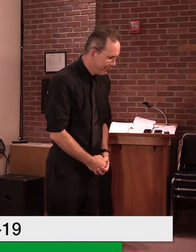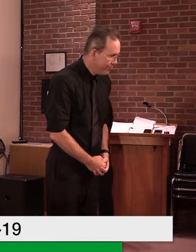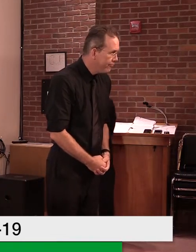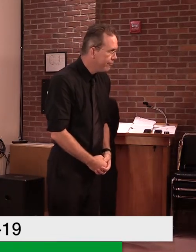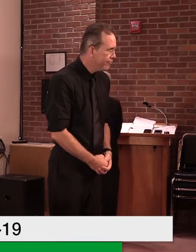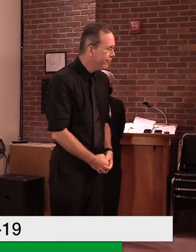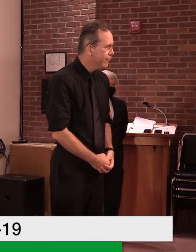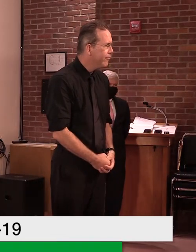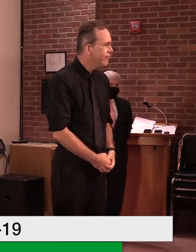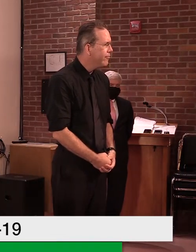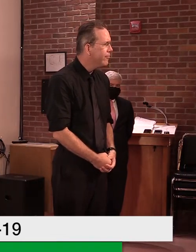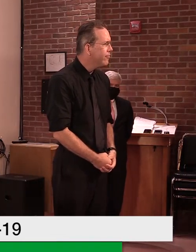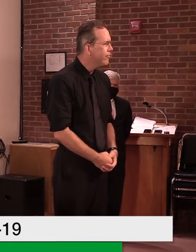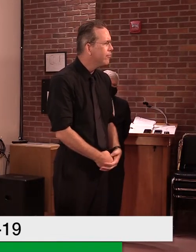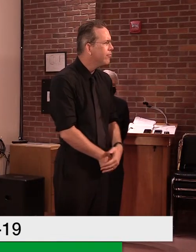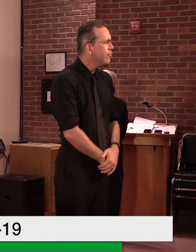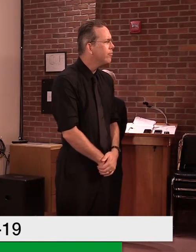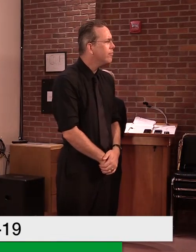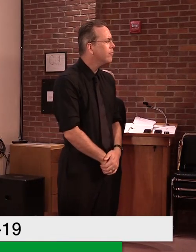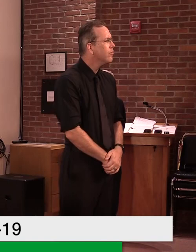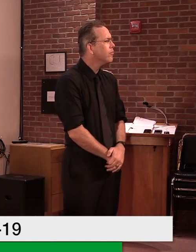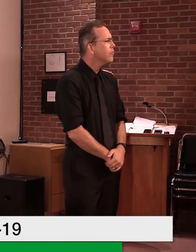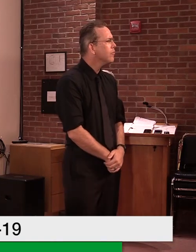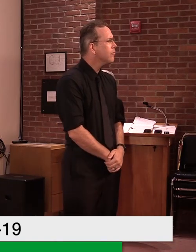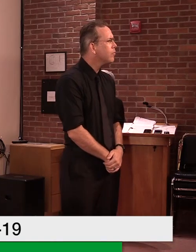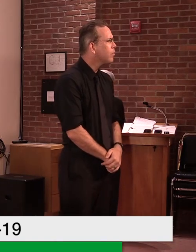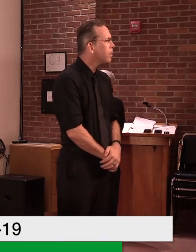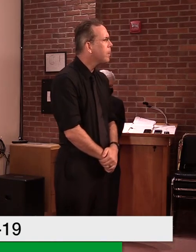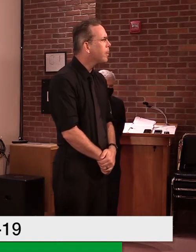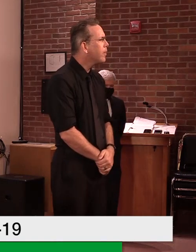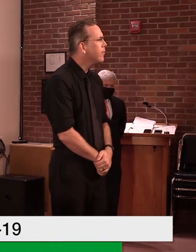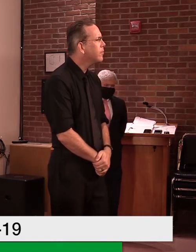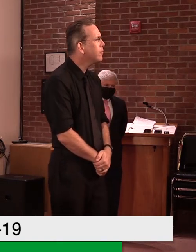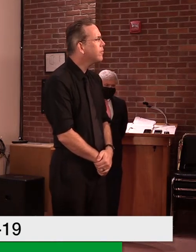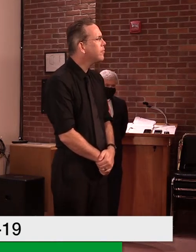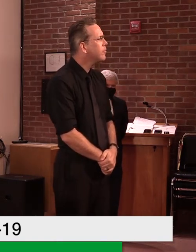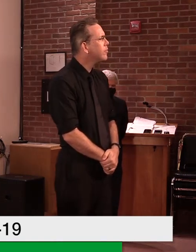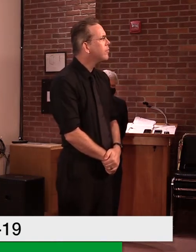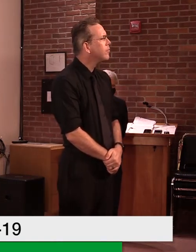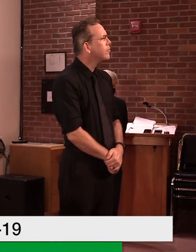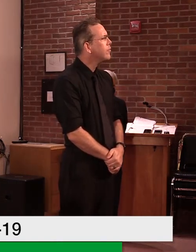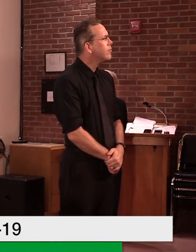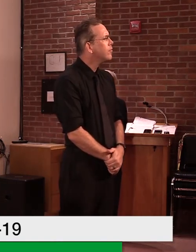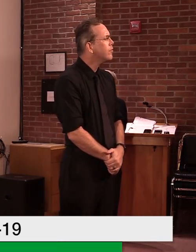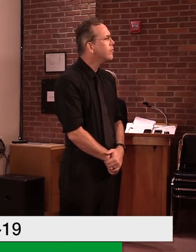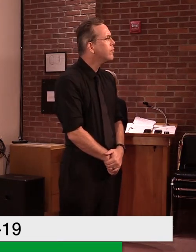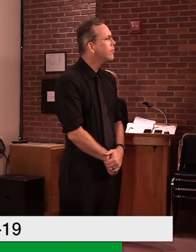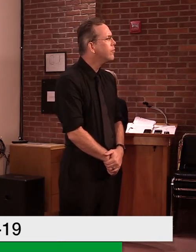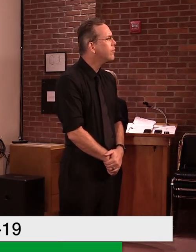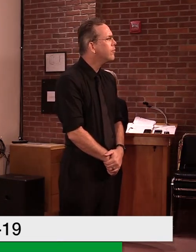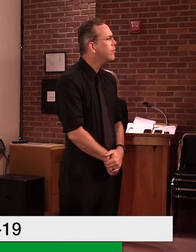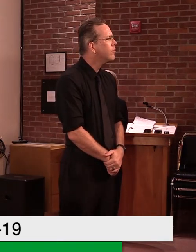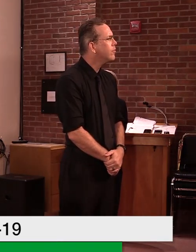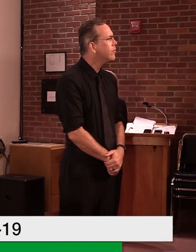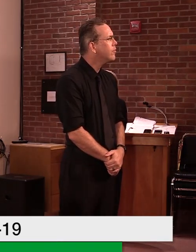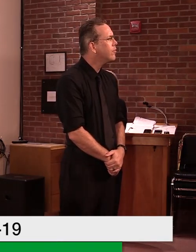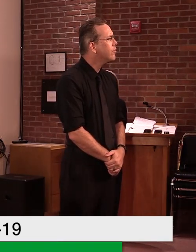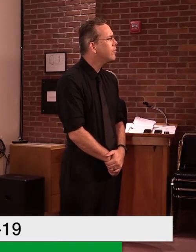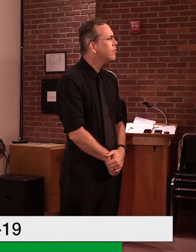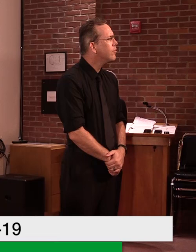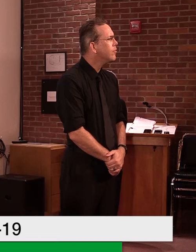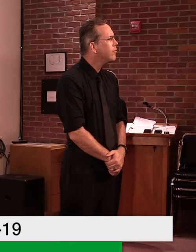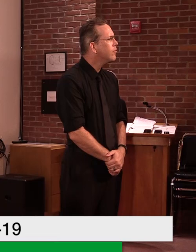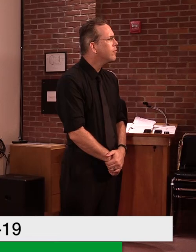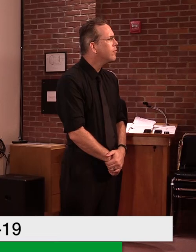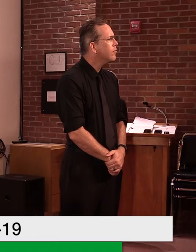two questions here. As we see apparently the virus moving back into the Northeast, not that it's ever left